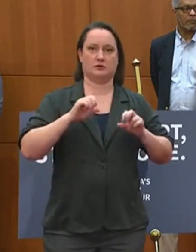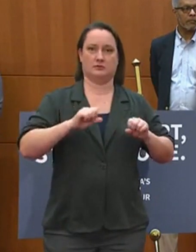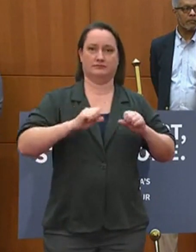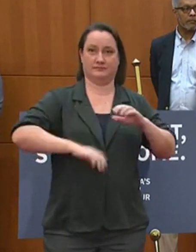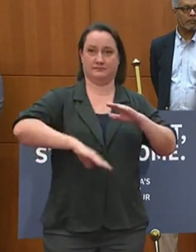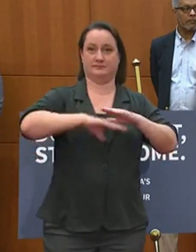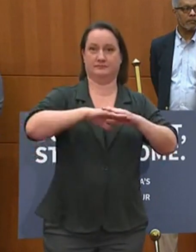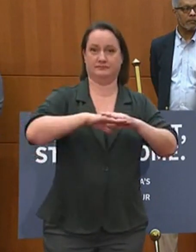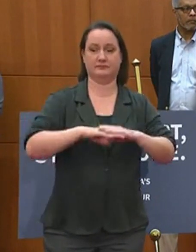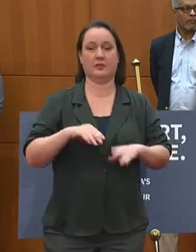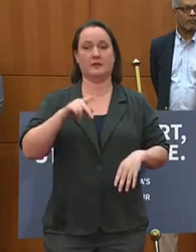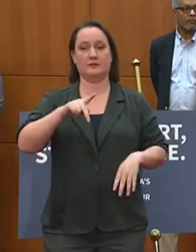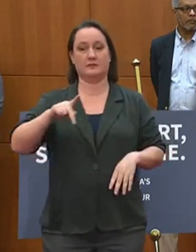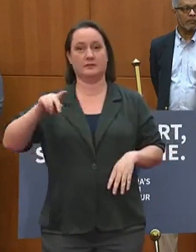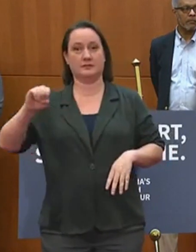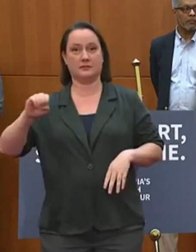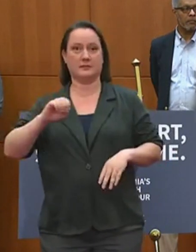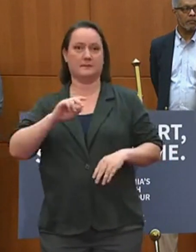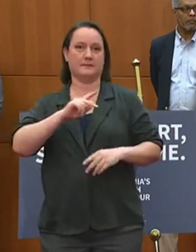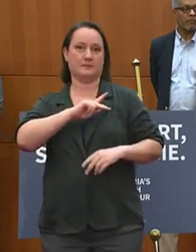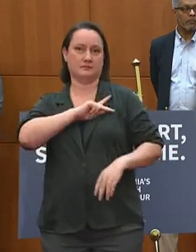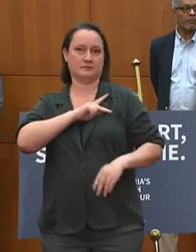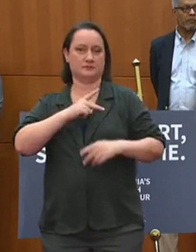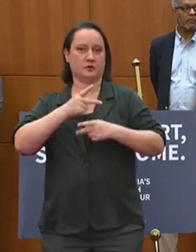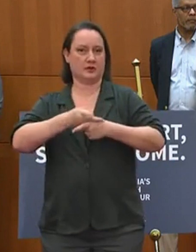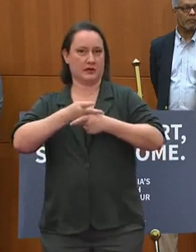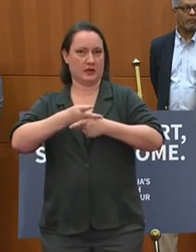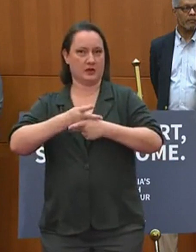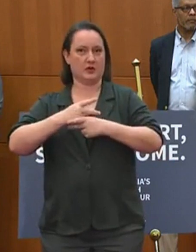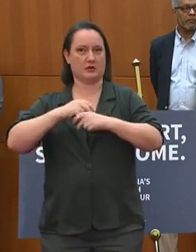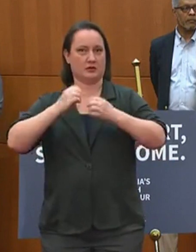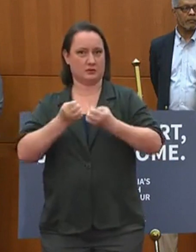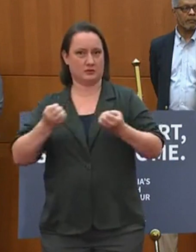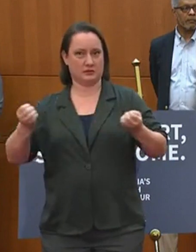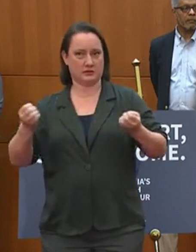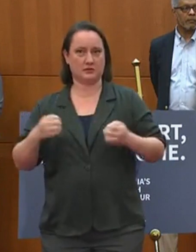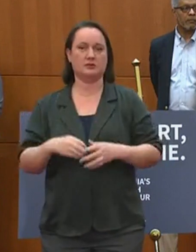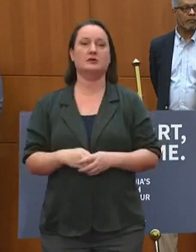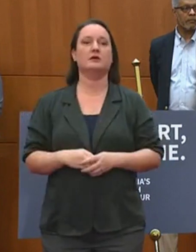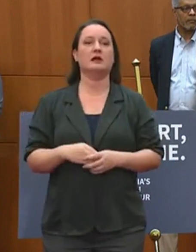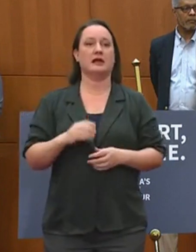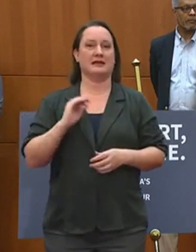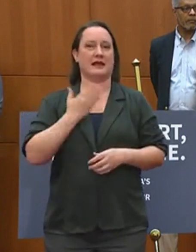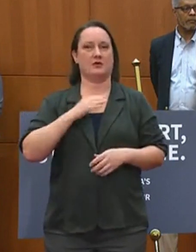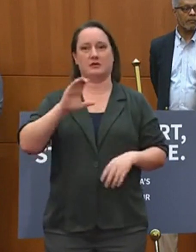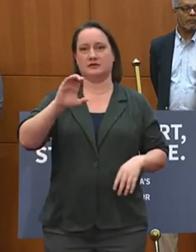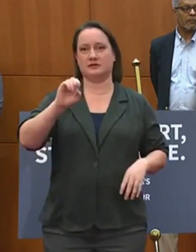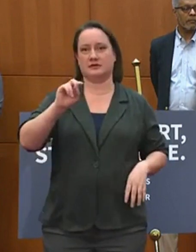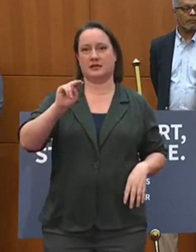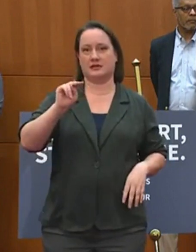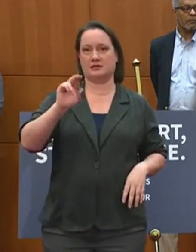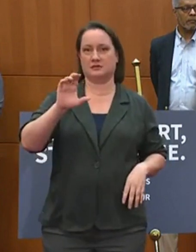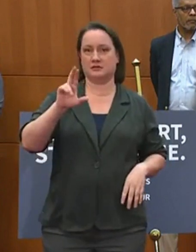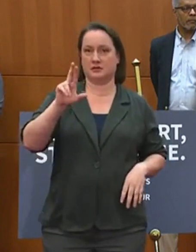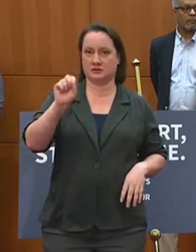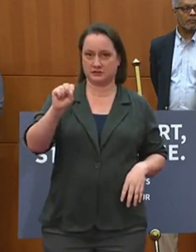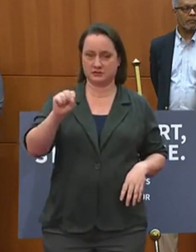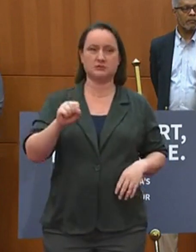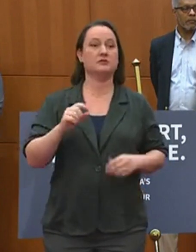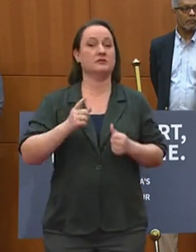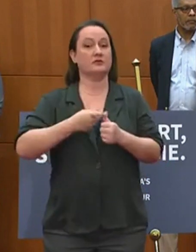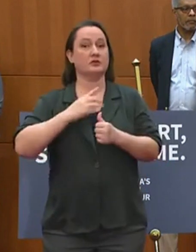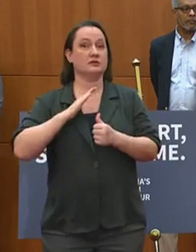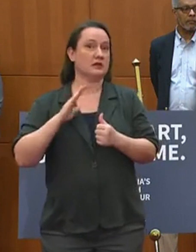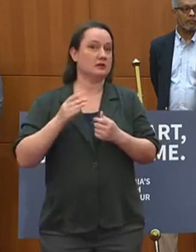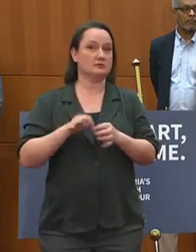also referred to as PPE, and our census. I want to start today with our fundamental message,